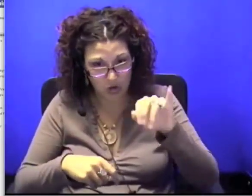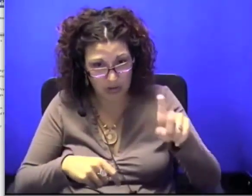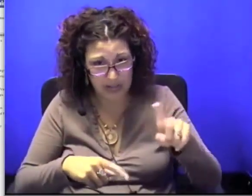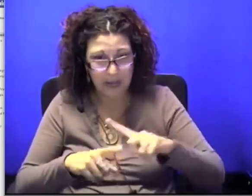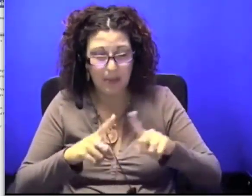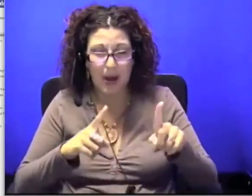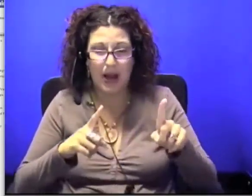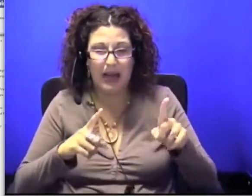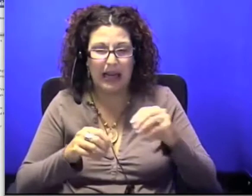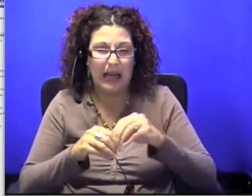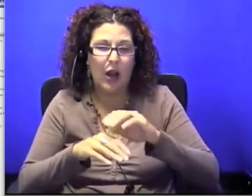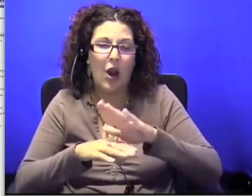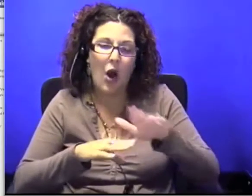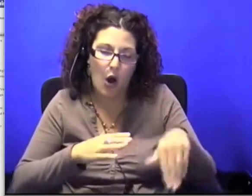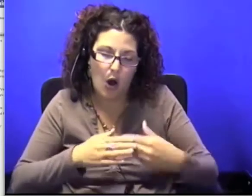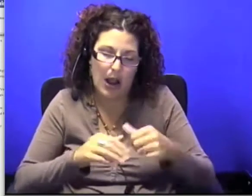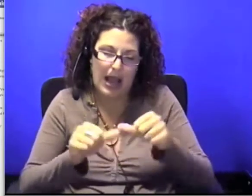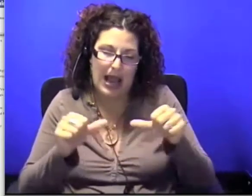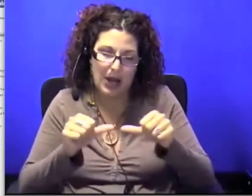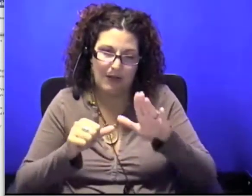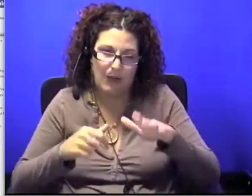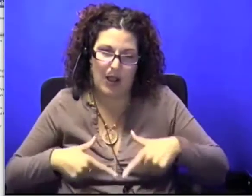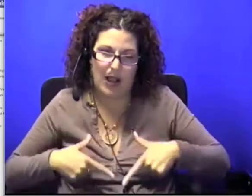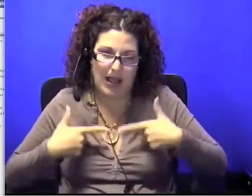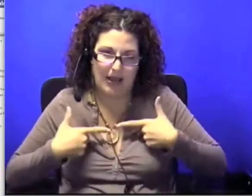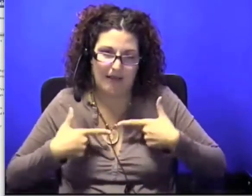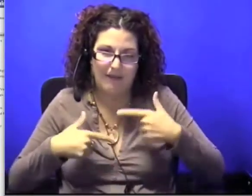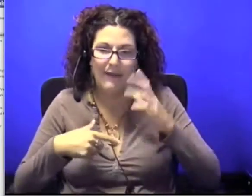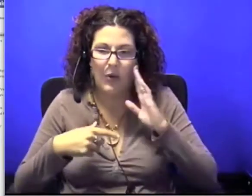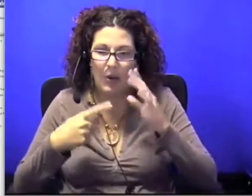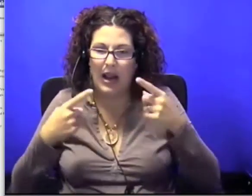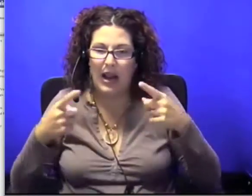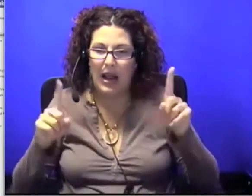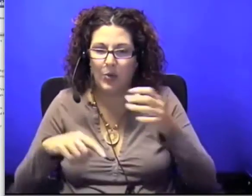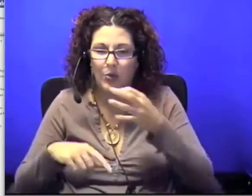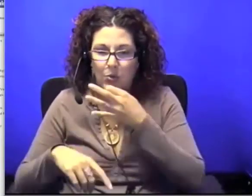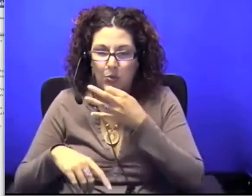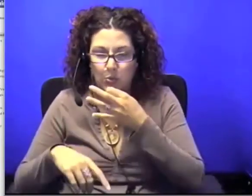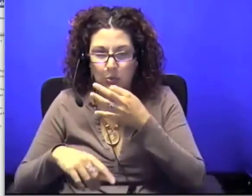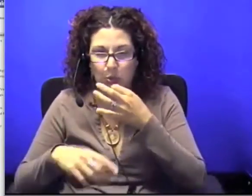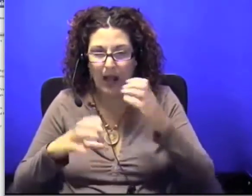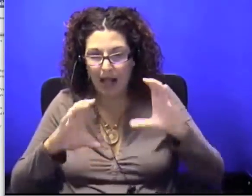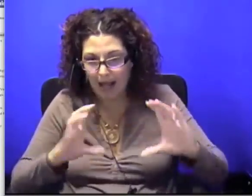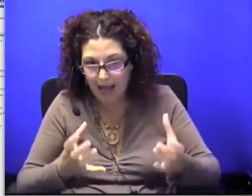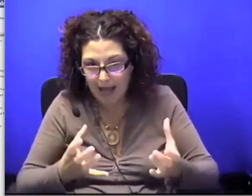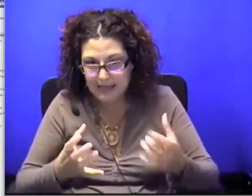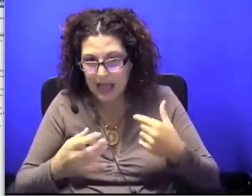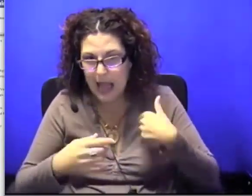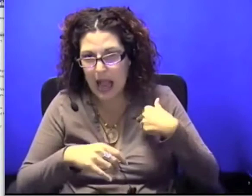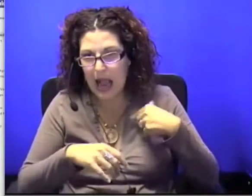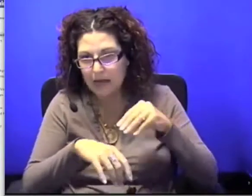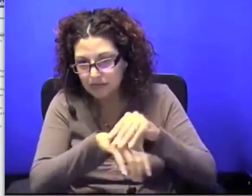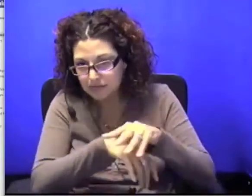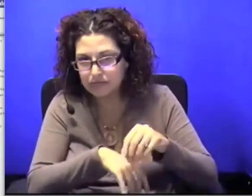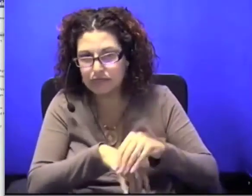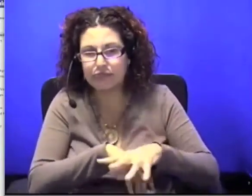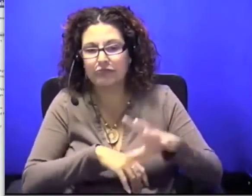RX business, but how to be successful in all areas of your life. We'll be announcing soon classes that I'll be coaching